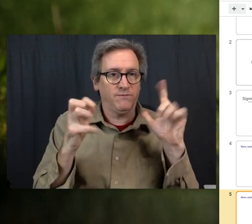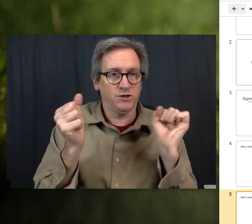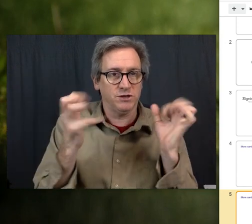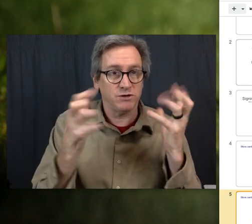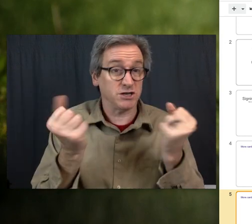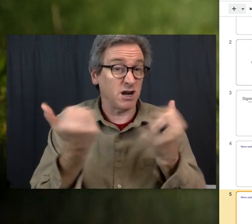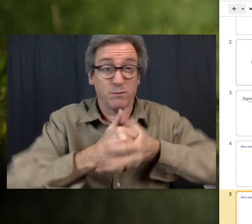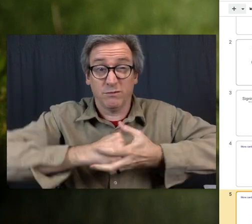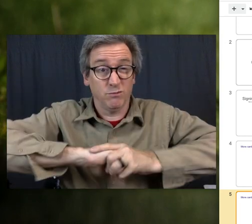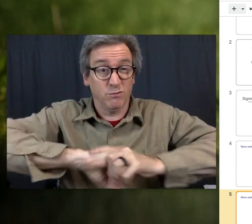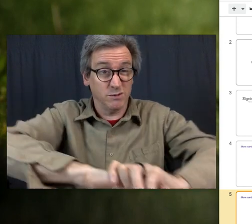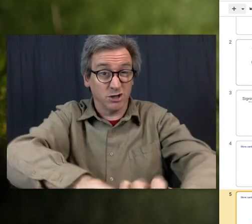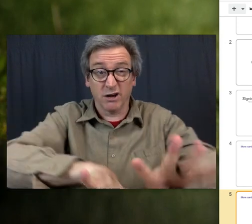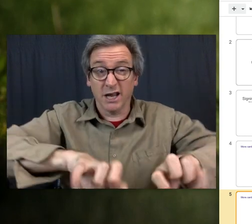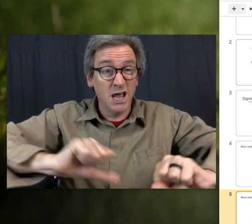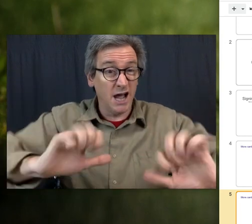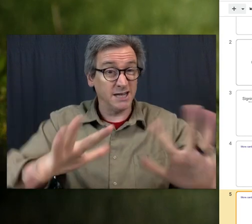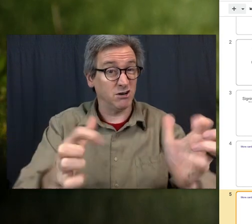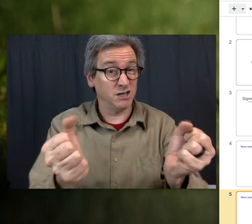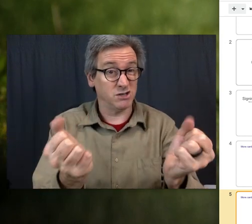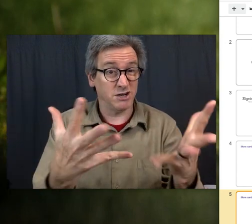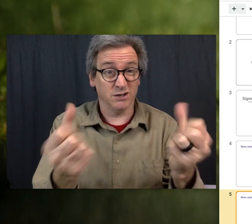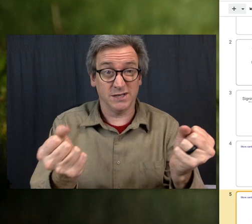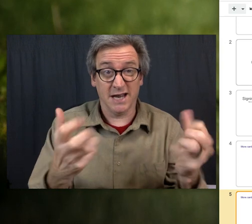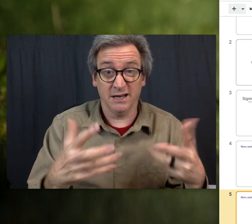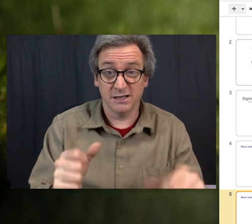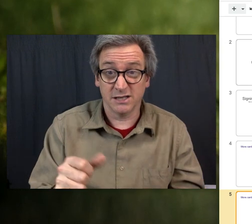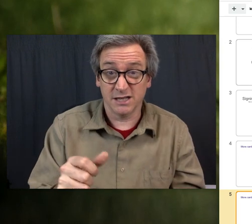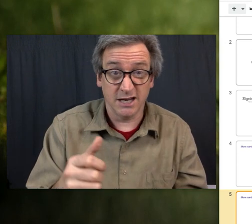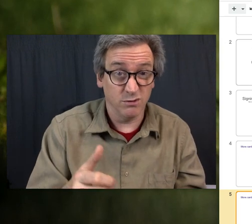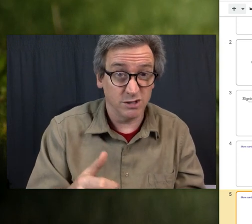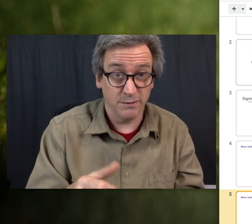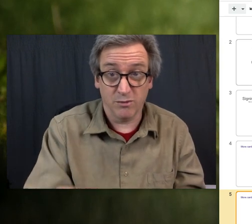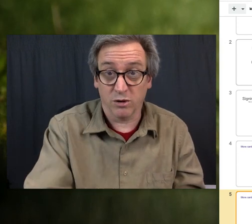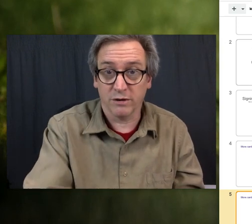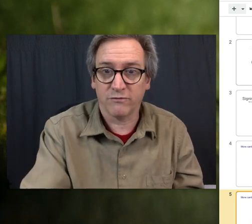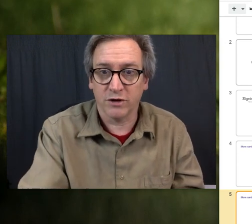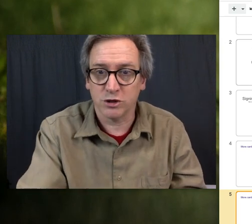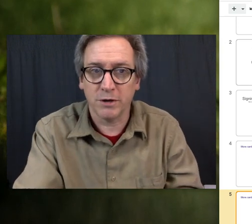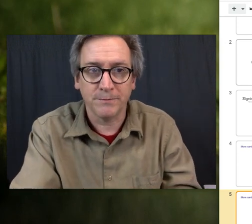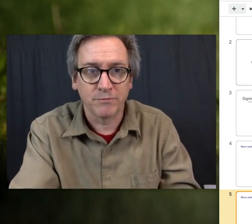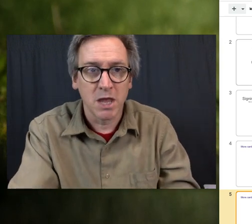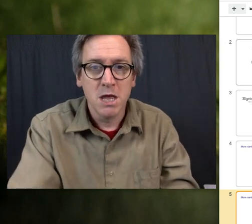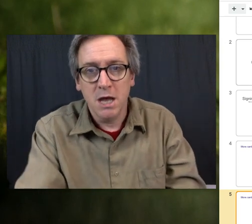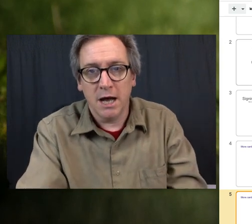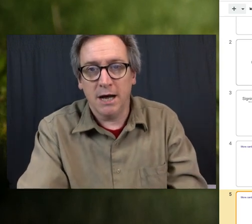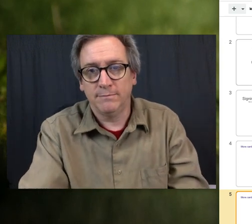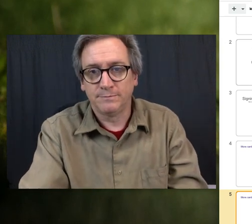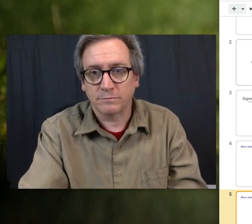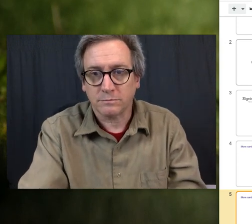sometimes helpful to stretch. I remember when I was learning, I started stretching those tendons because I knew it was going to be important for interpreting.